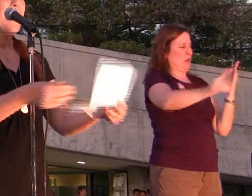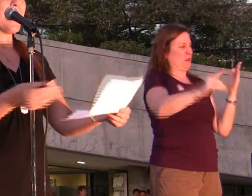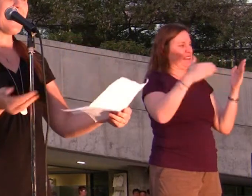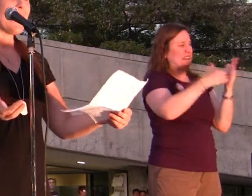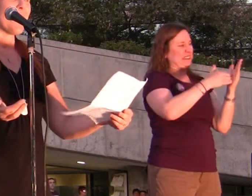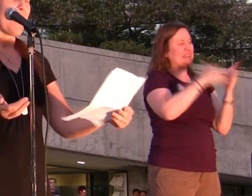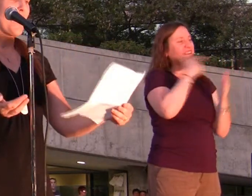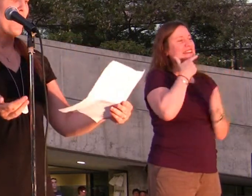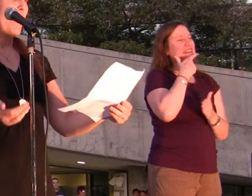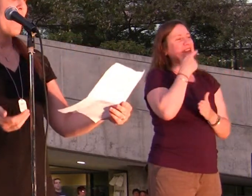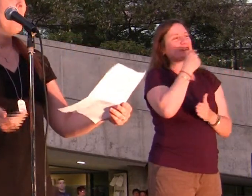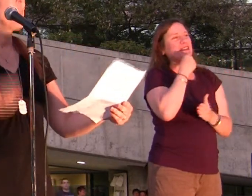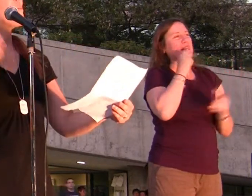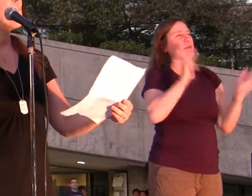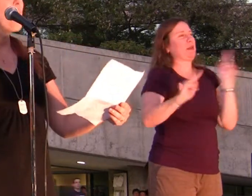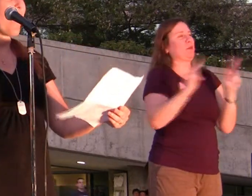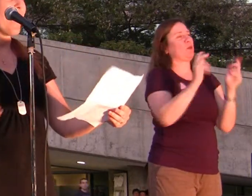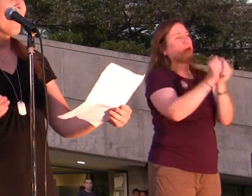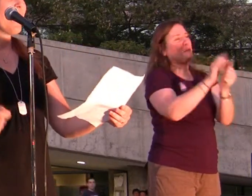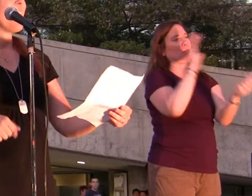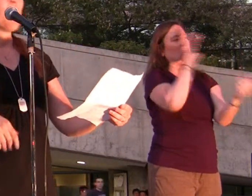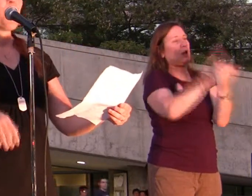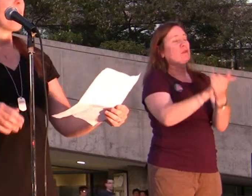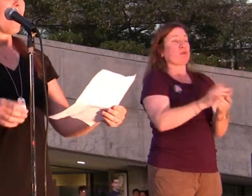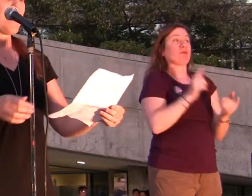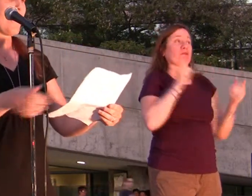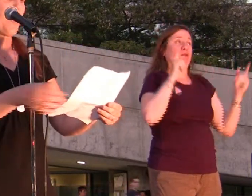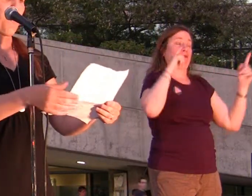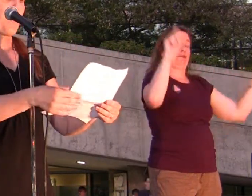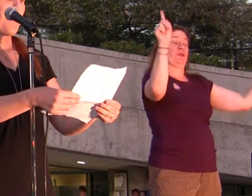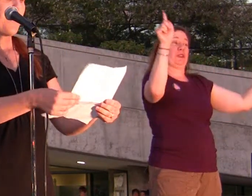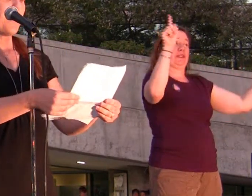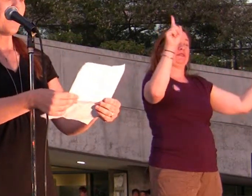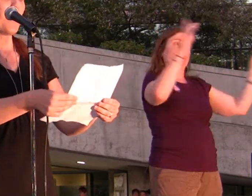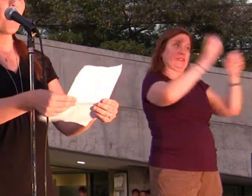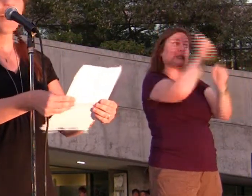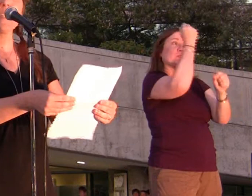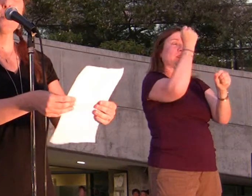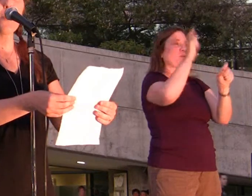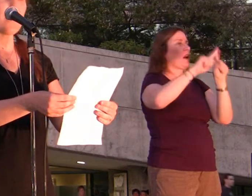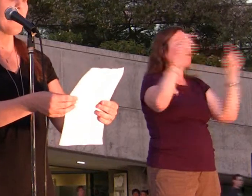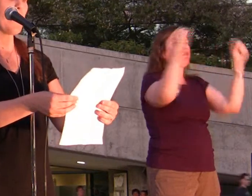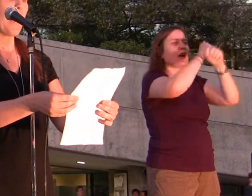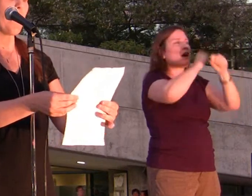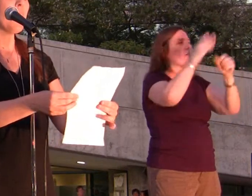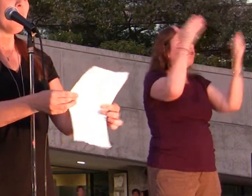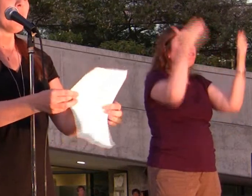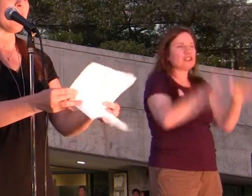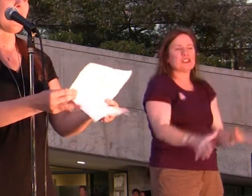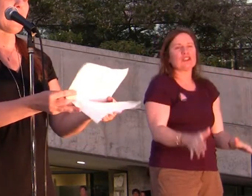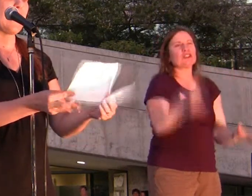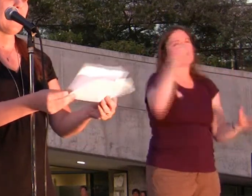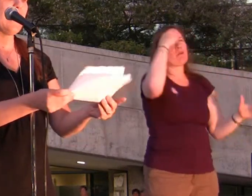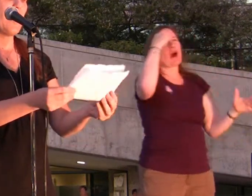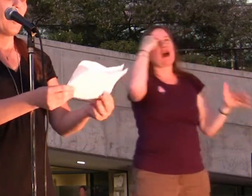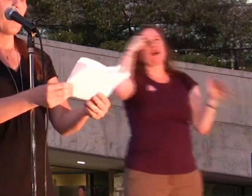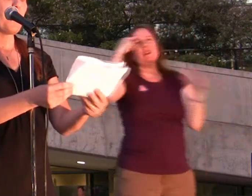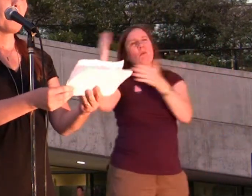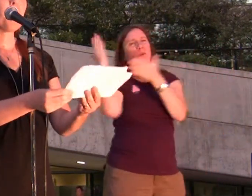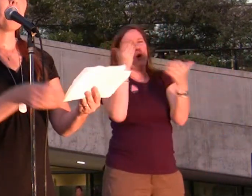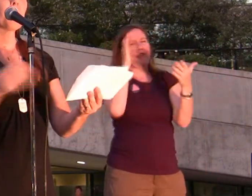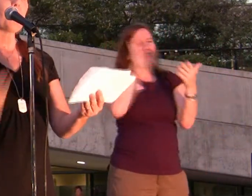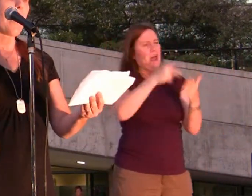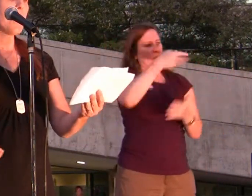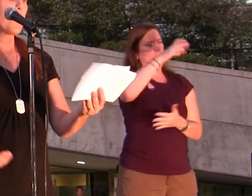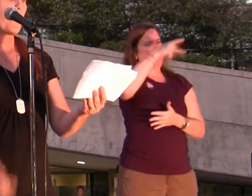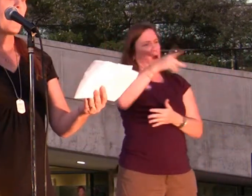marriage. This is a victory. But the fight is not over. The minds that brought this about still exist. The